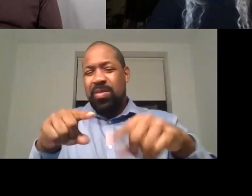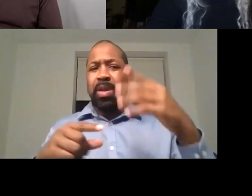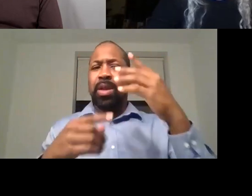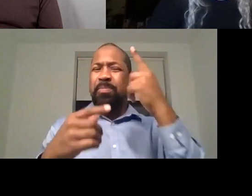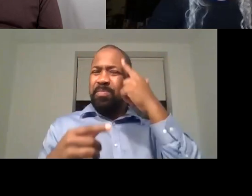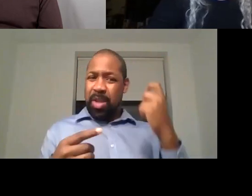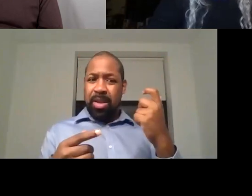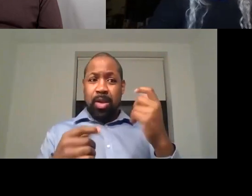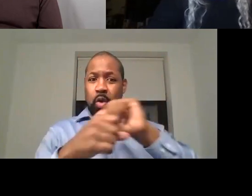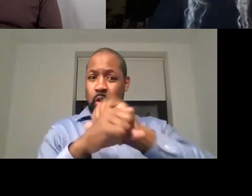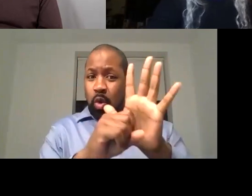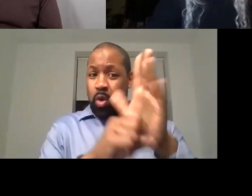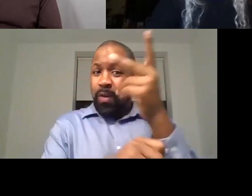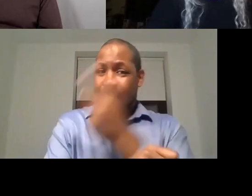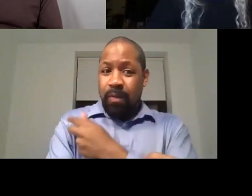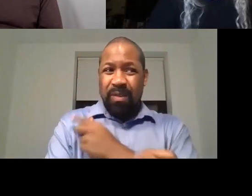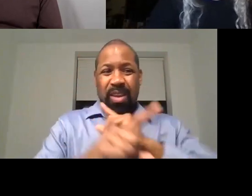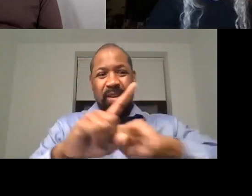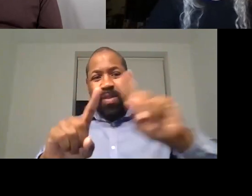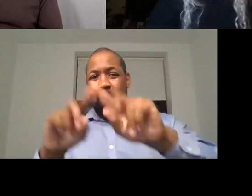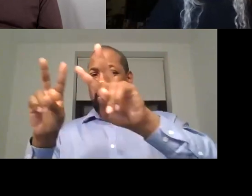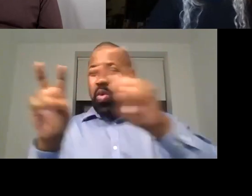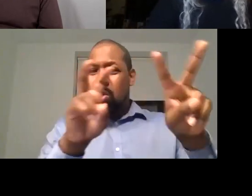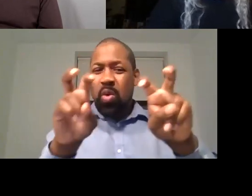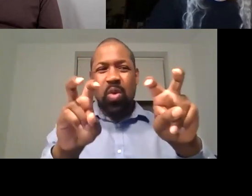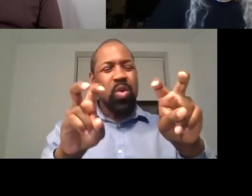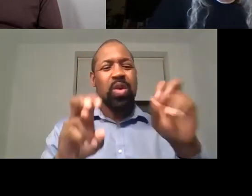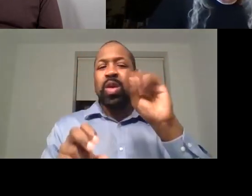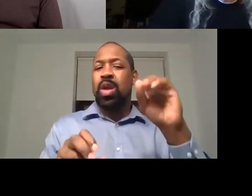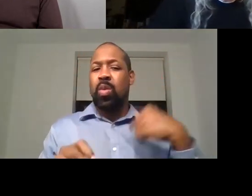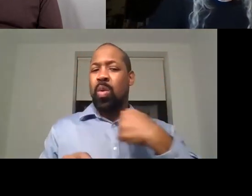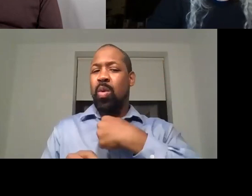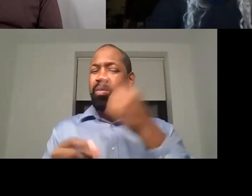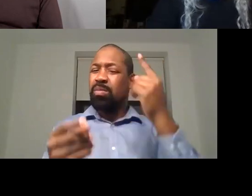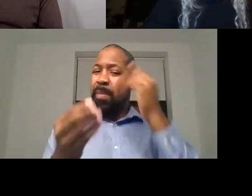be a standalone organization ongoing with, you know, all